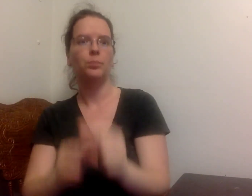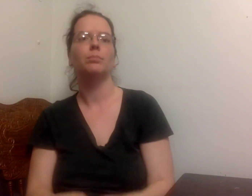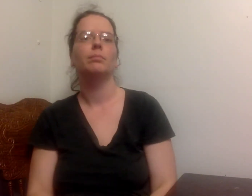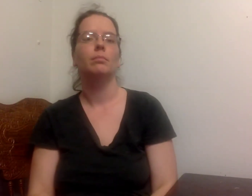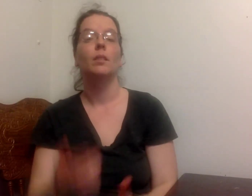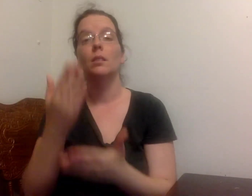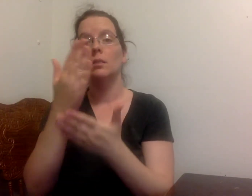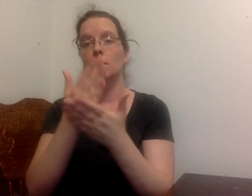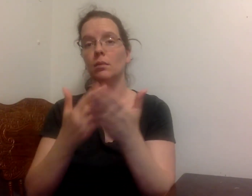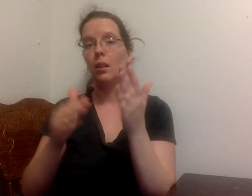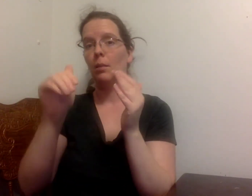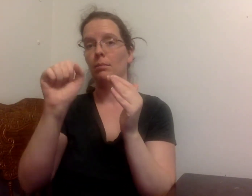word.